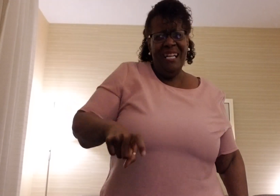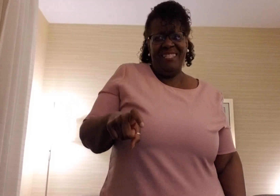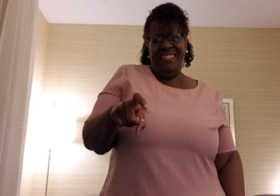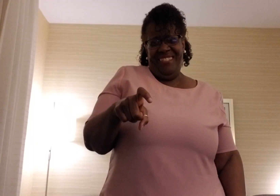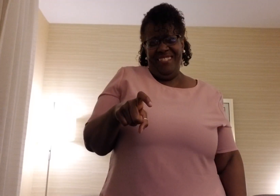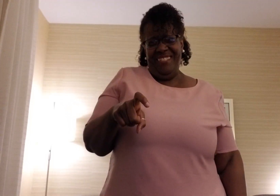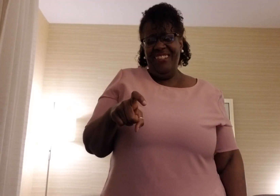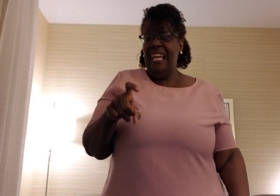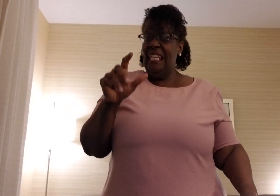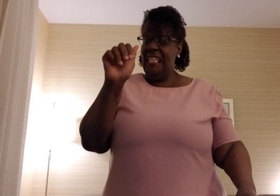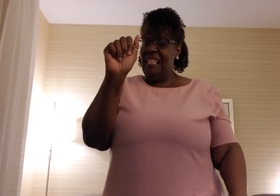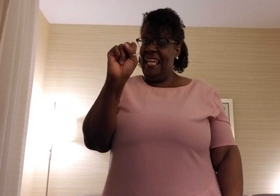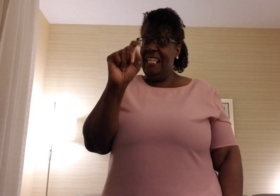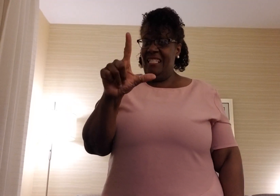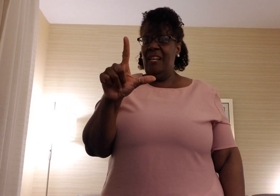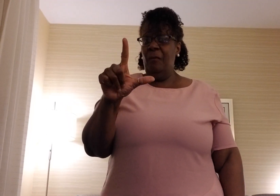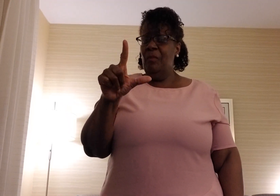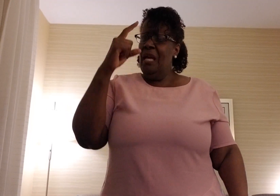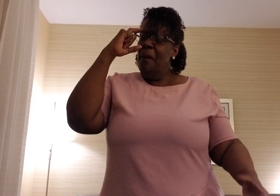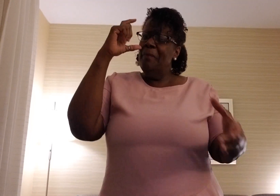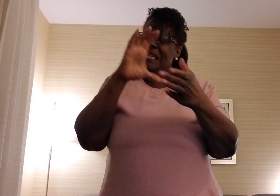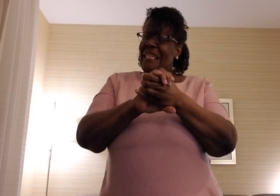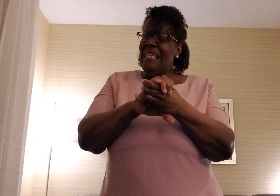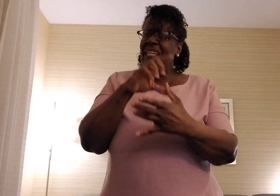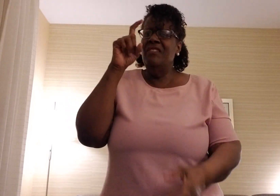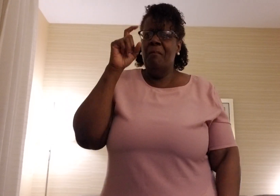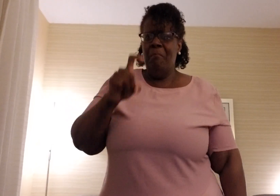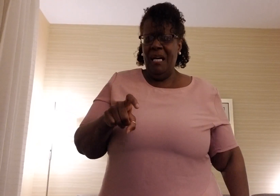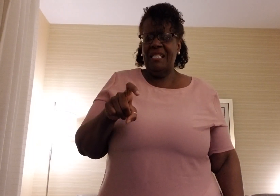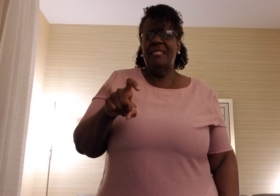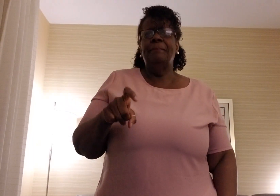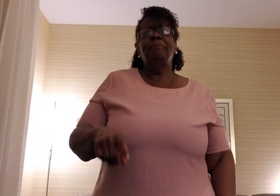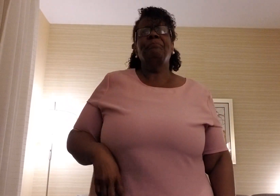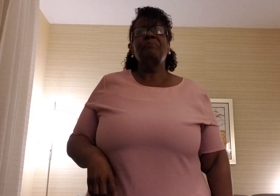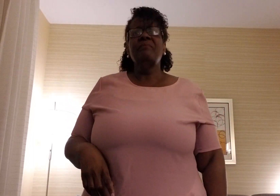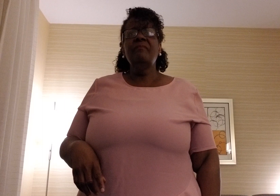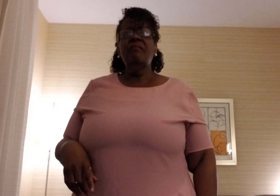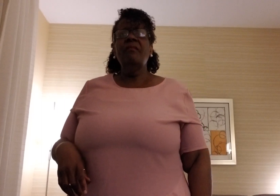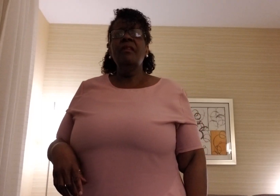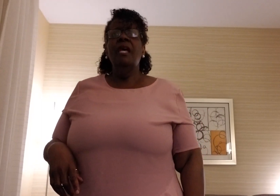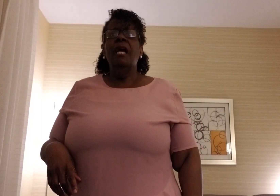must. Okay, again, ASL. Believe must.